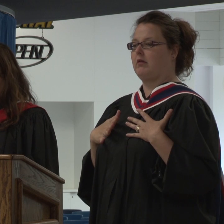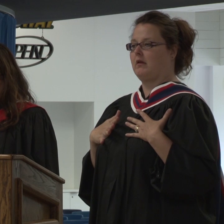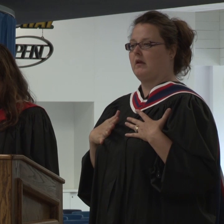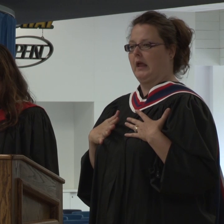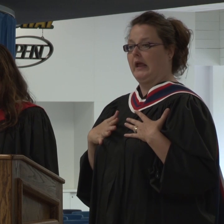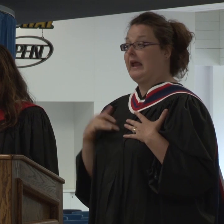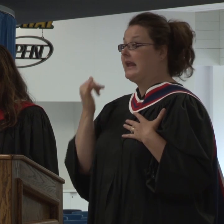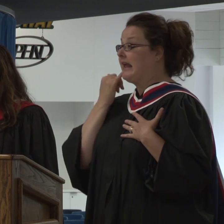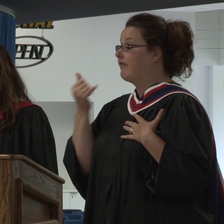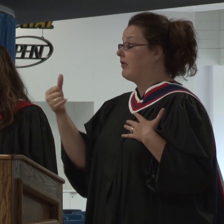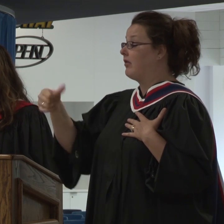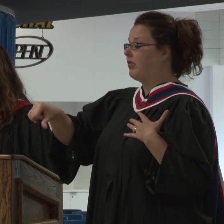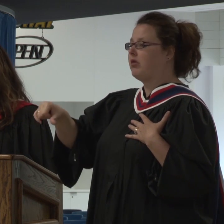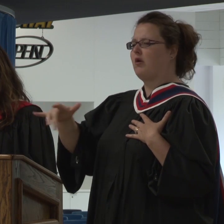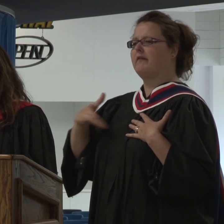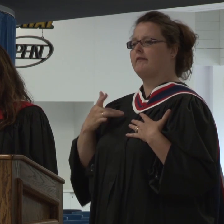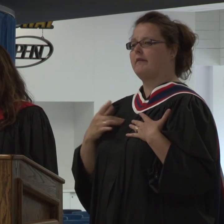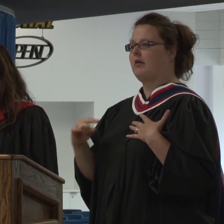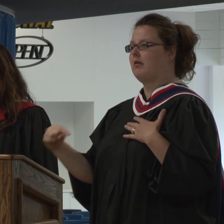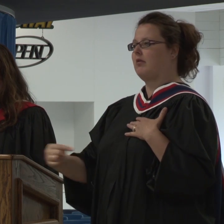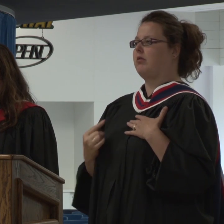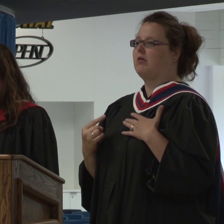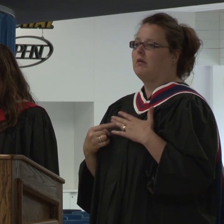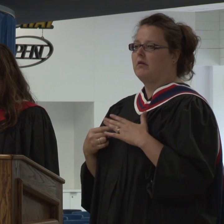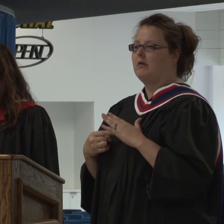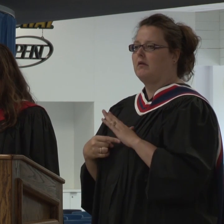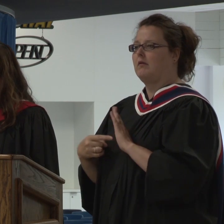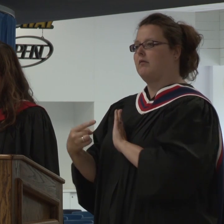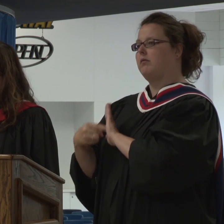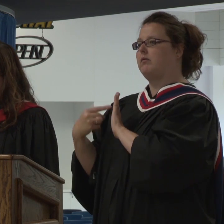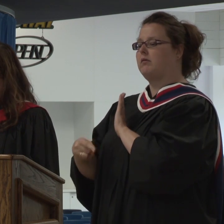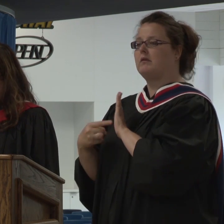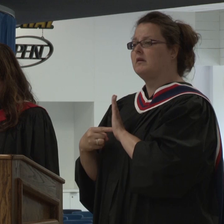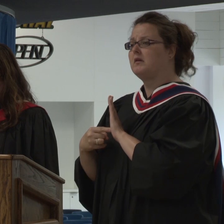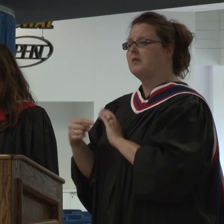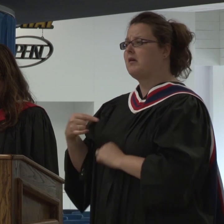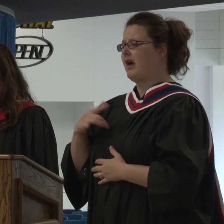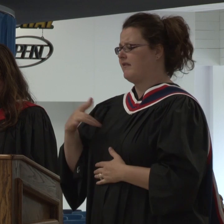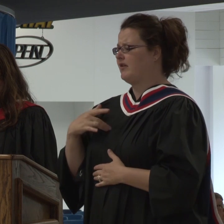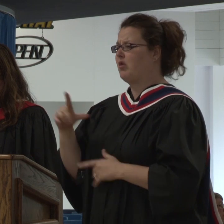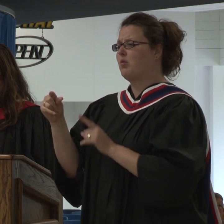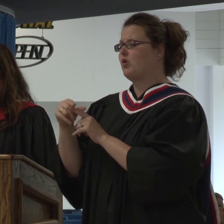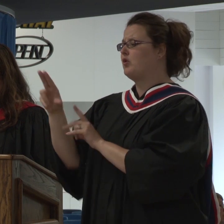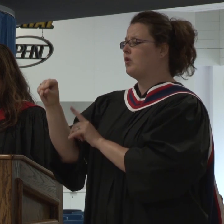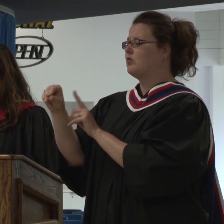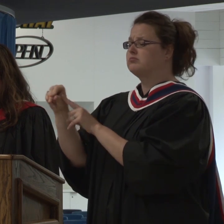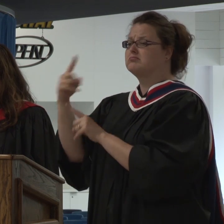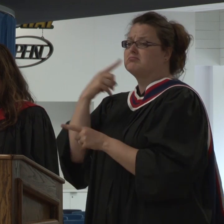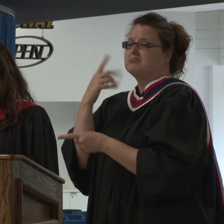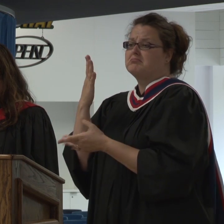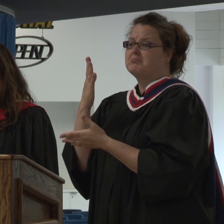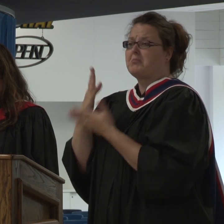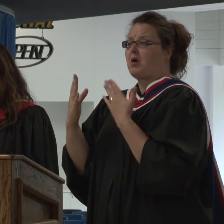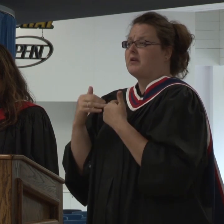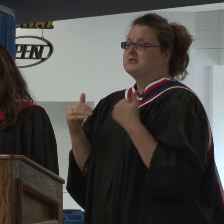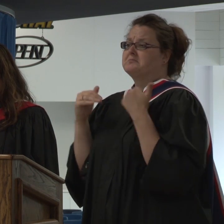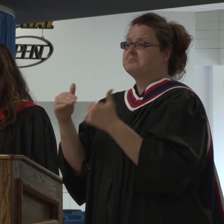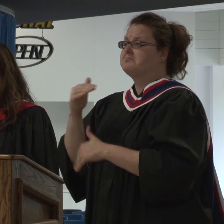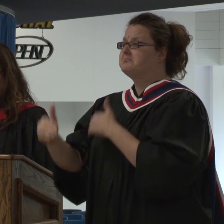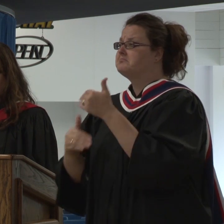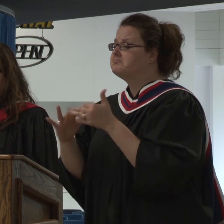personal judgment. I believe no is simply a part of the process of moving forward. Become comfortable with the word